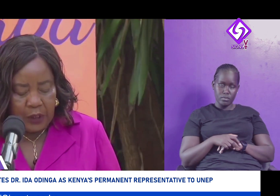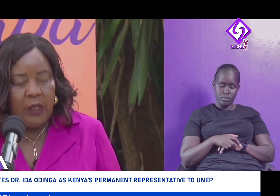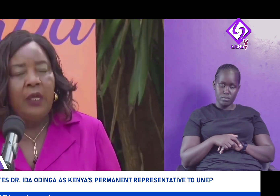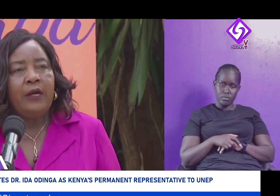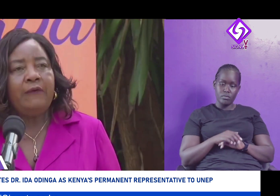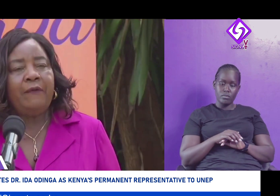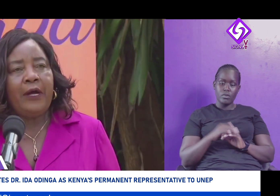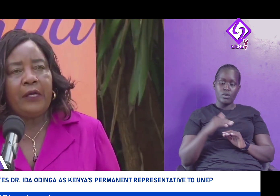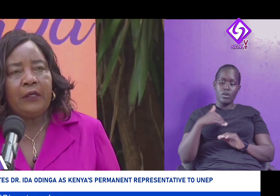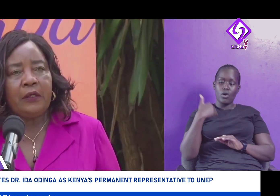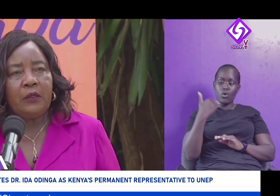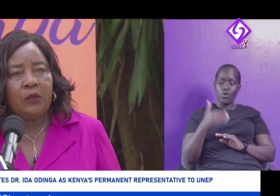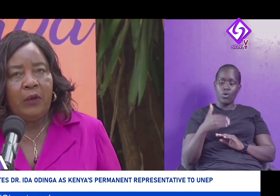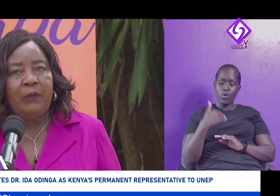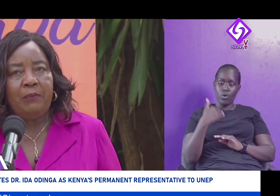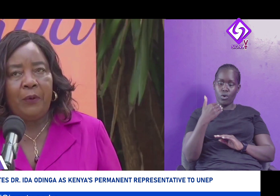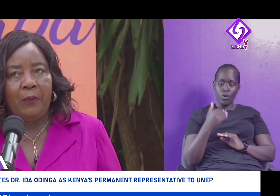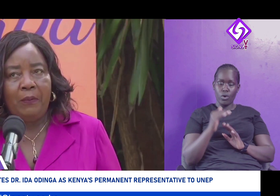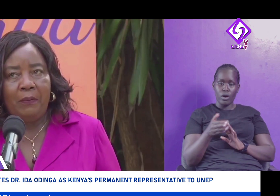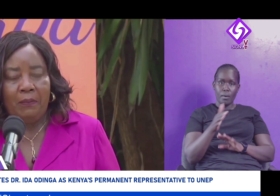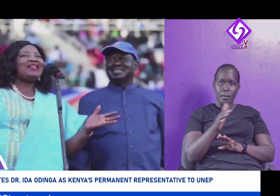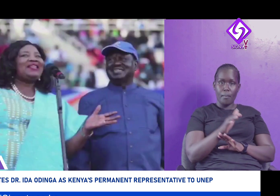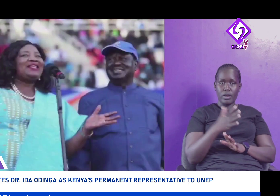always referring to the people.